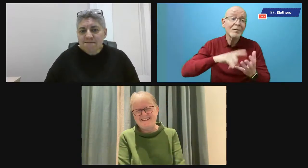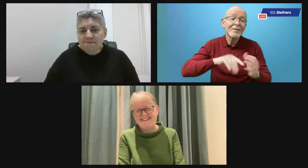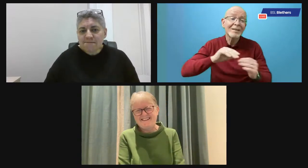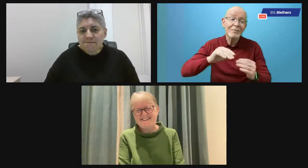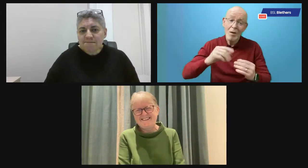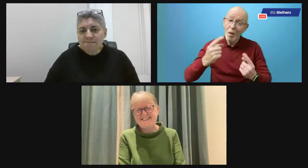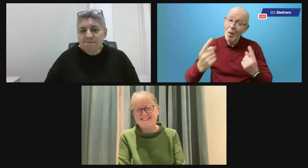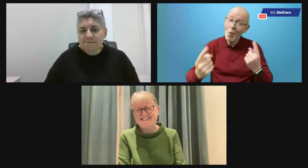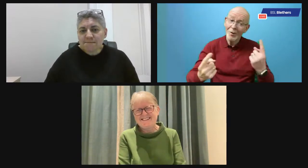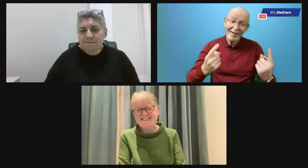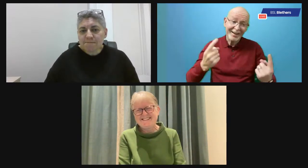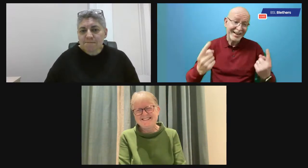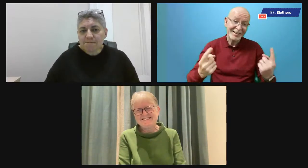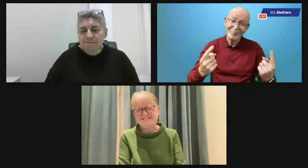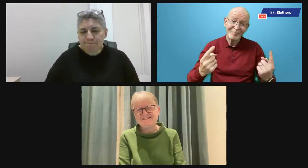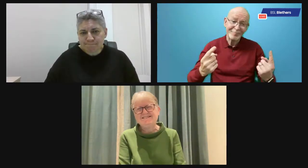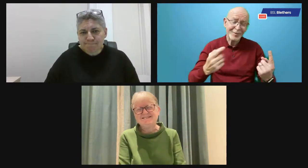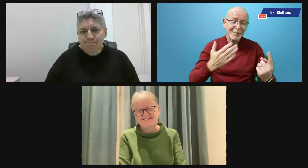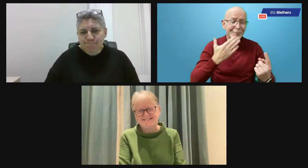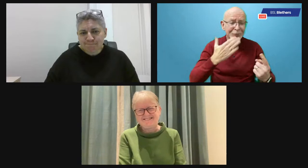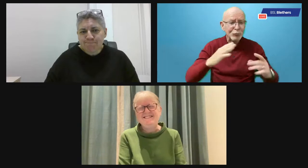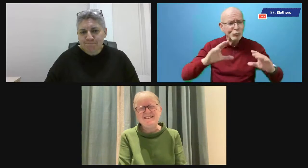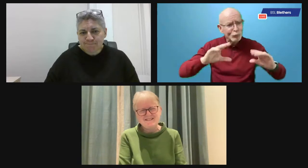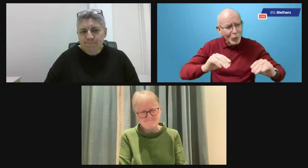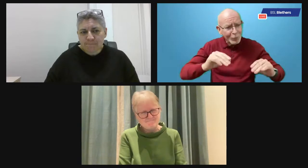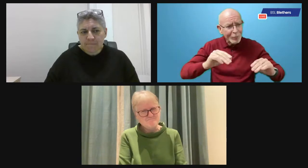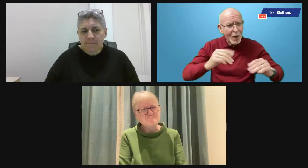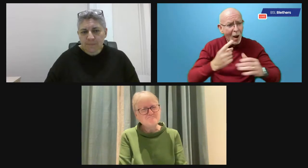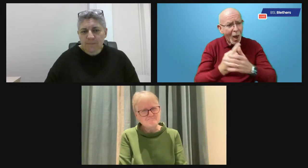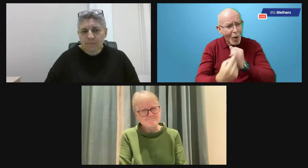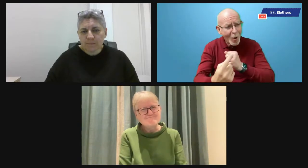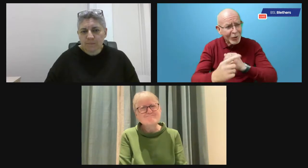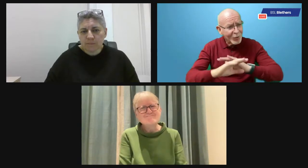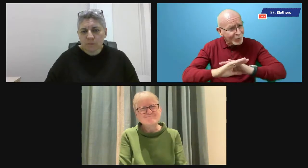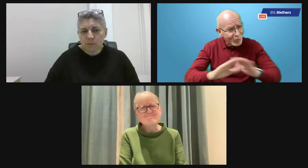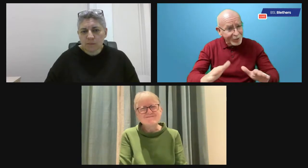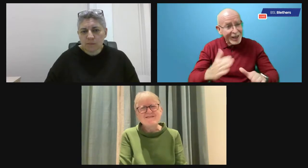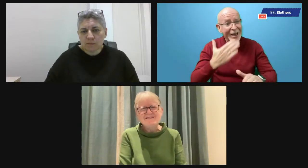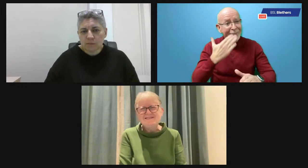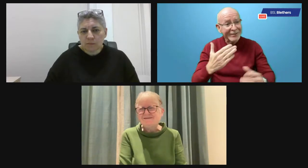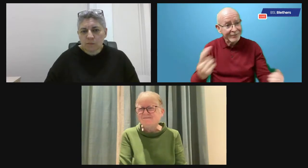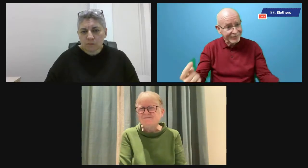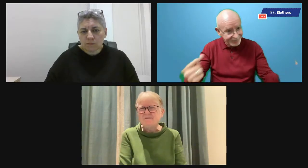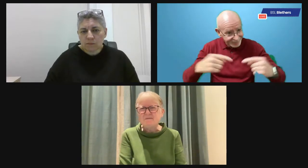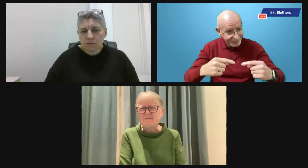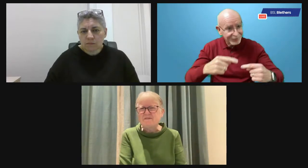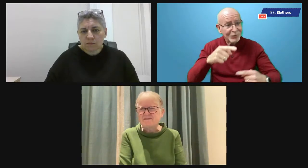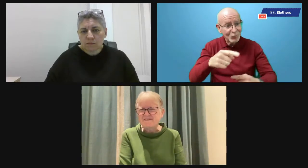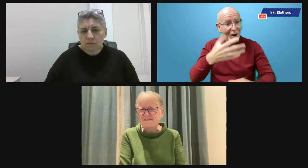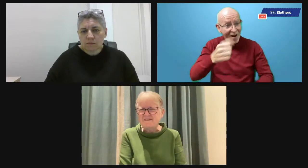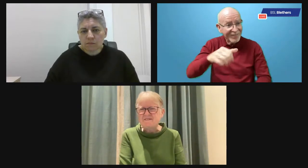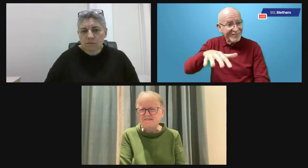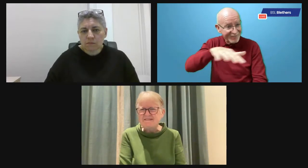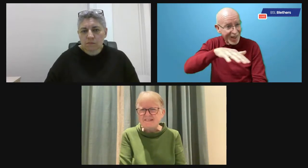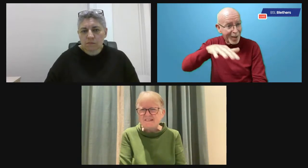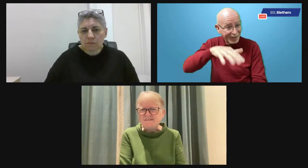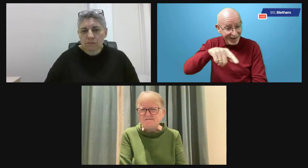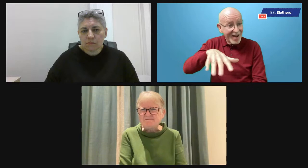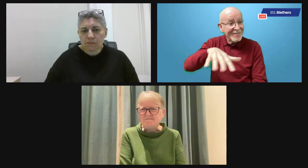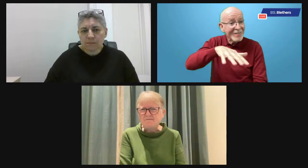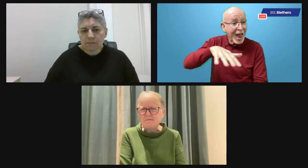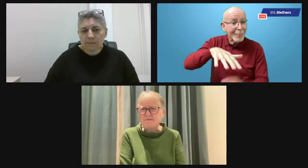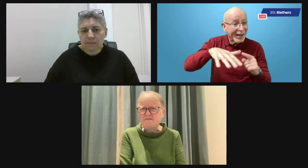What Emma said, and also we know that BSL tutors are out there and they're feeling